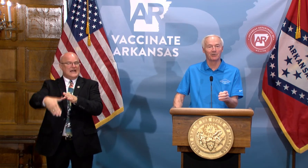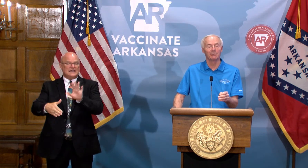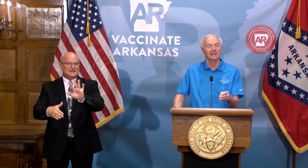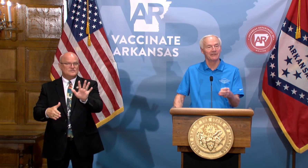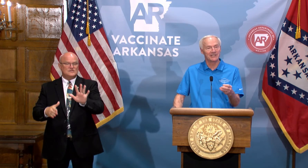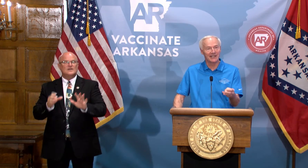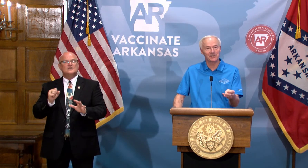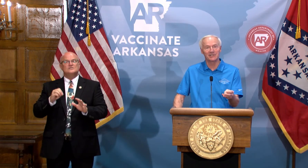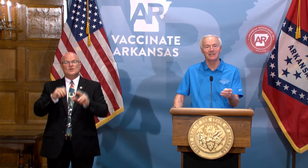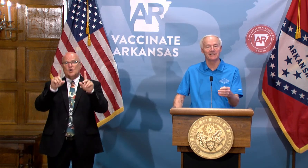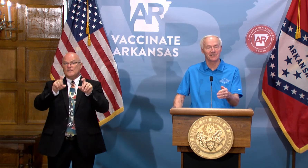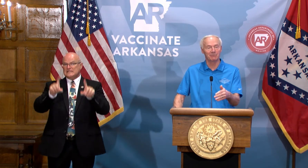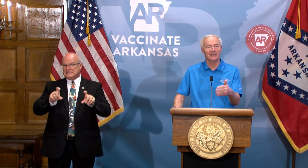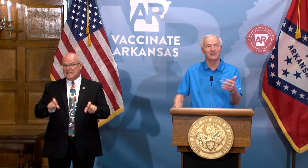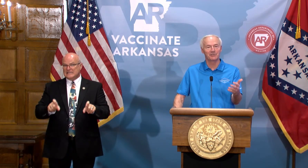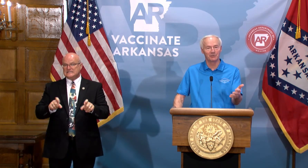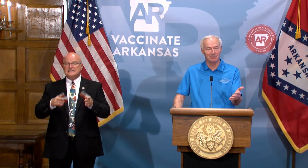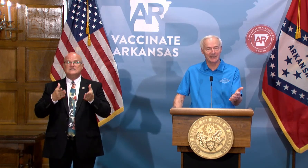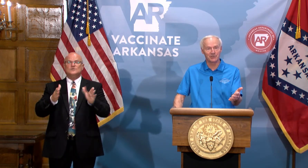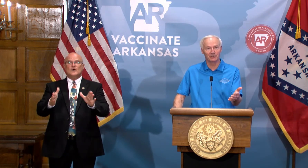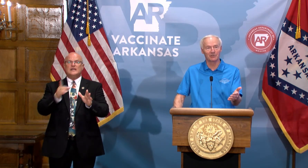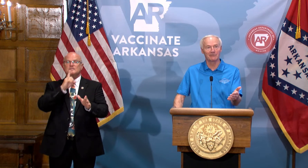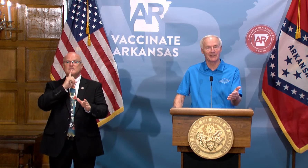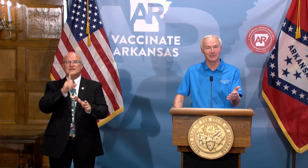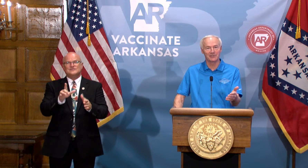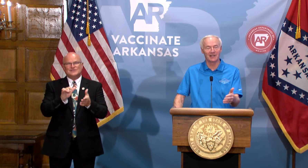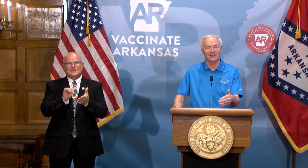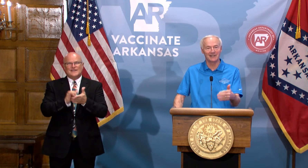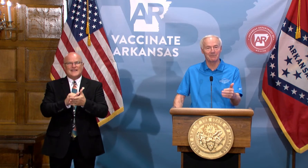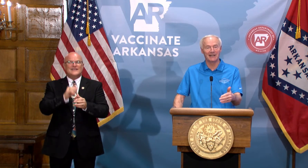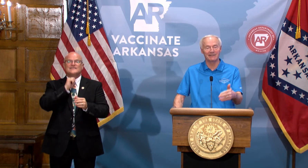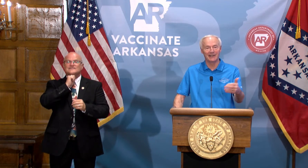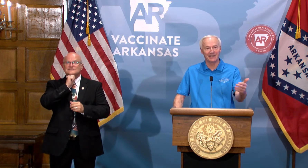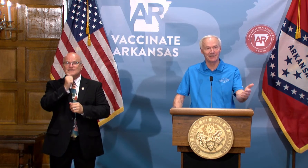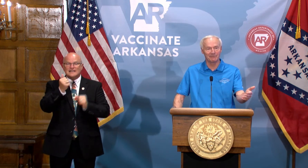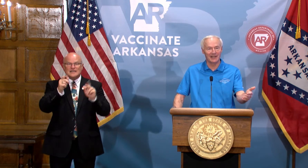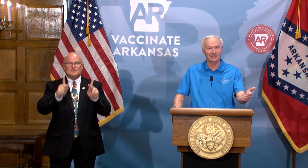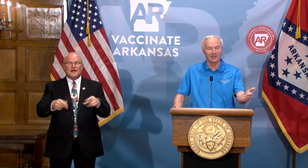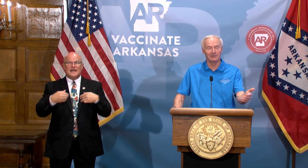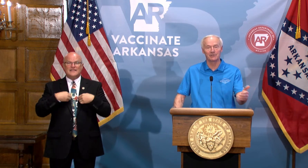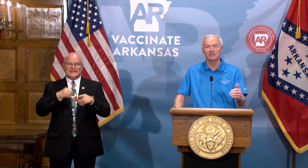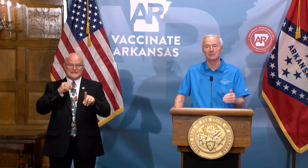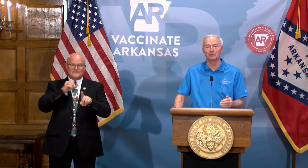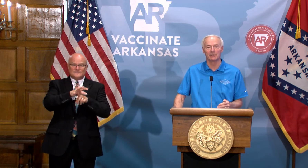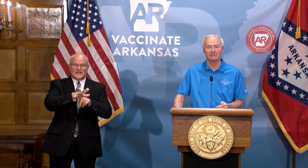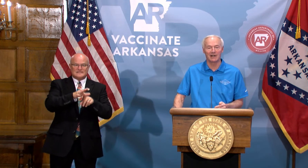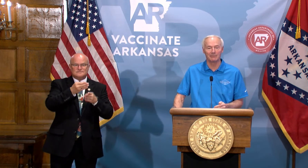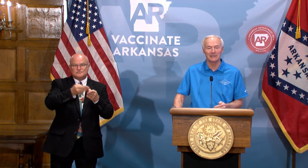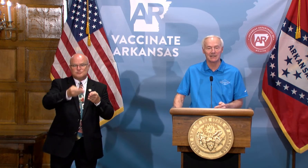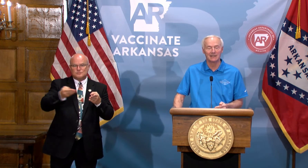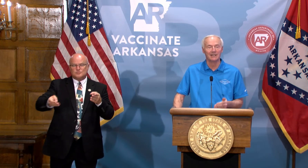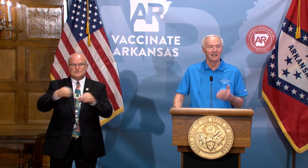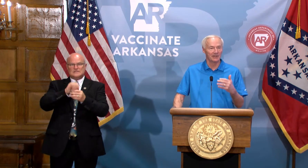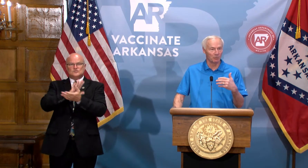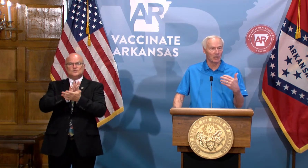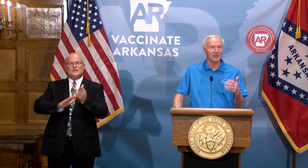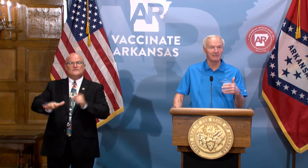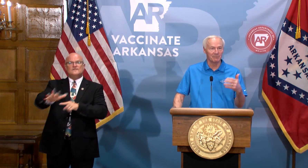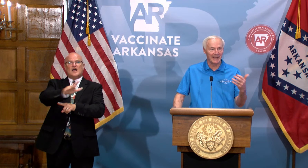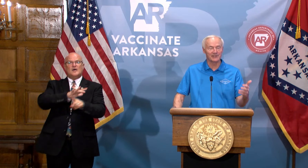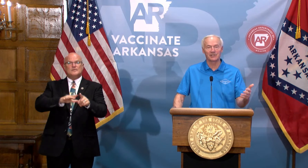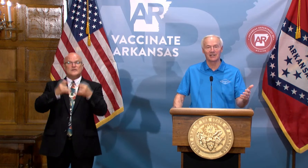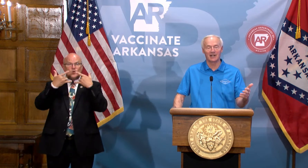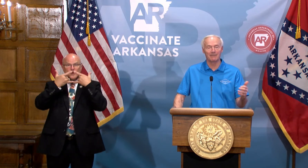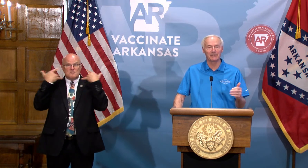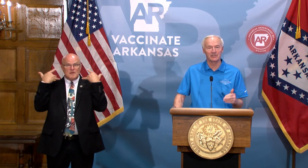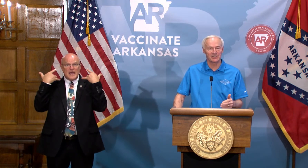And so the testing is a means to make sure that there's not anybody that can infect others in the school environment. The wearing